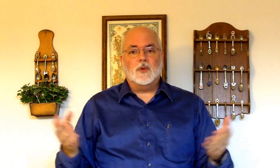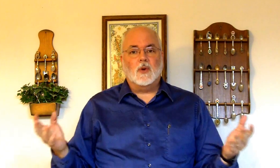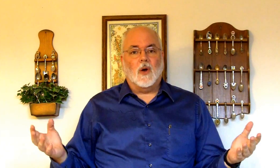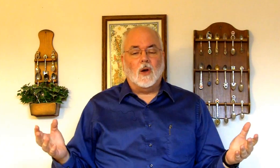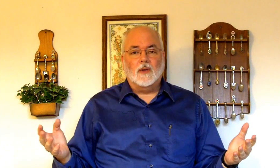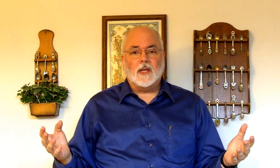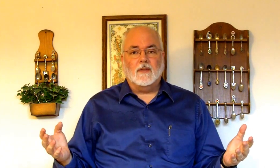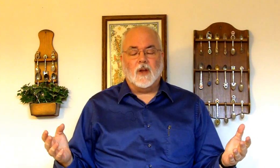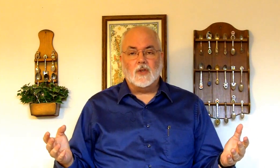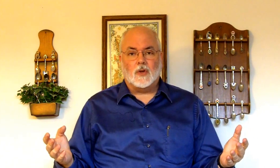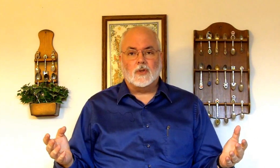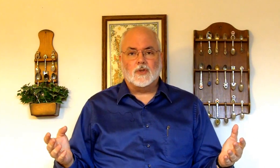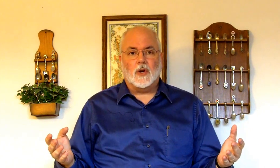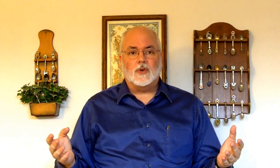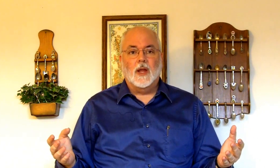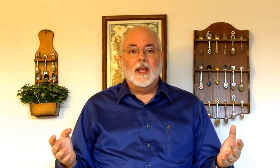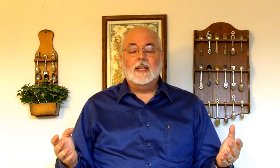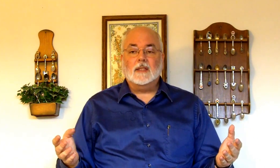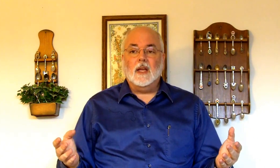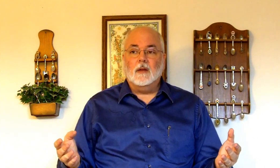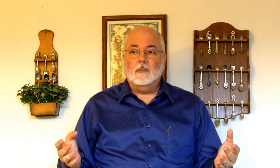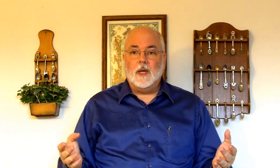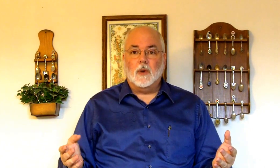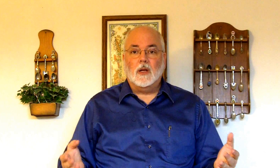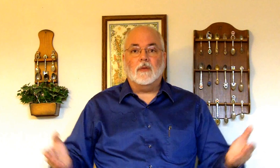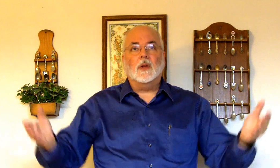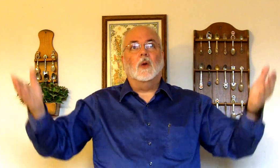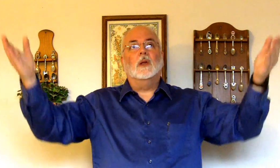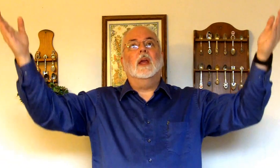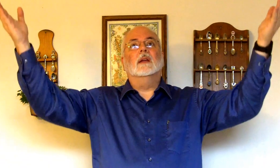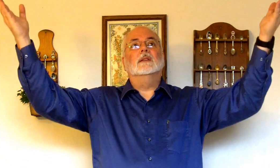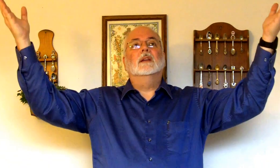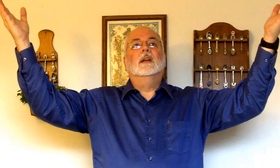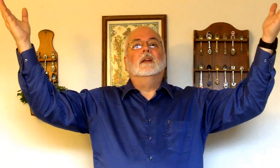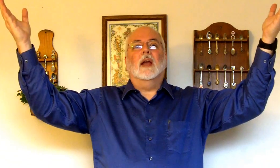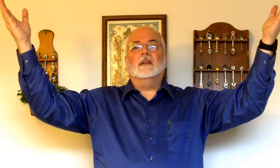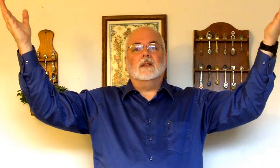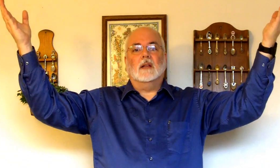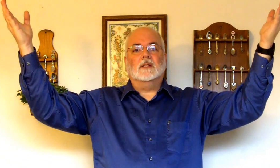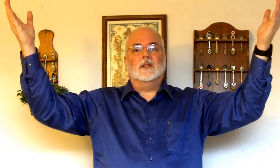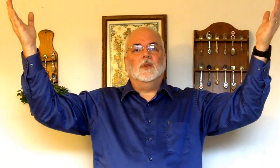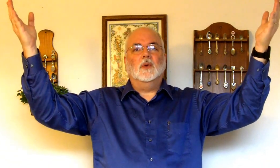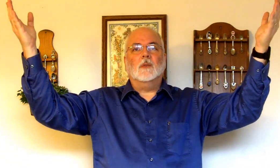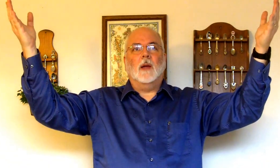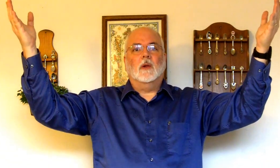sure all of us have in church seen people lift holy hands as it tells us to do in the Bible,